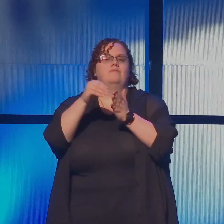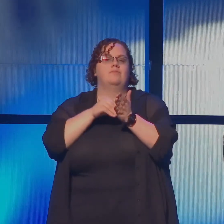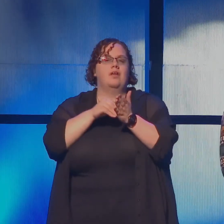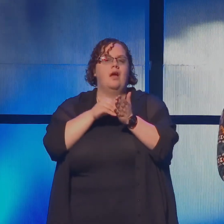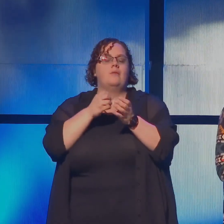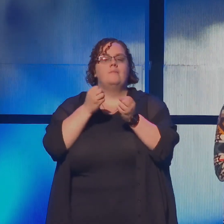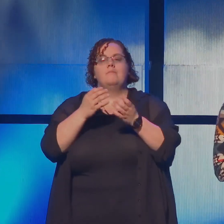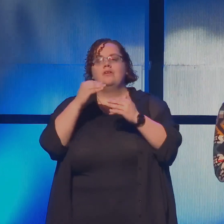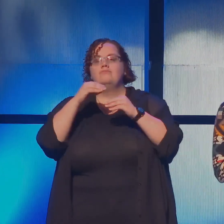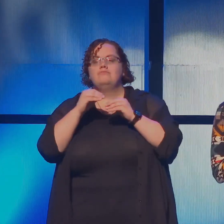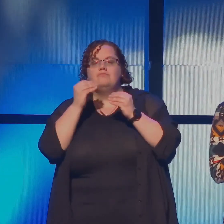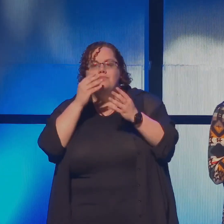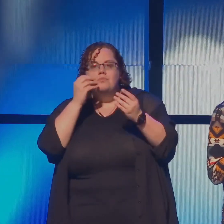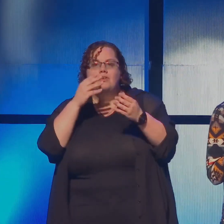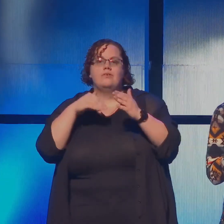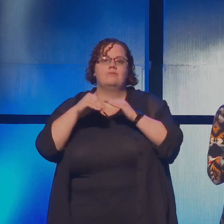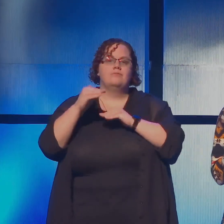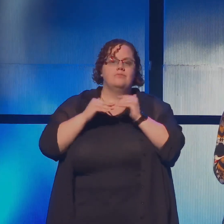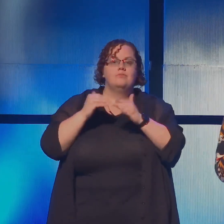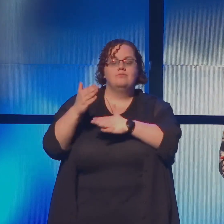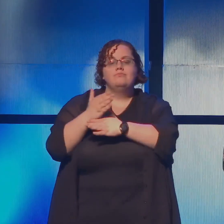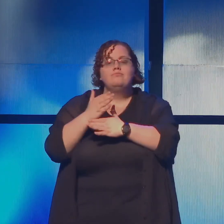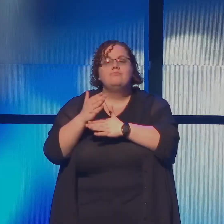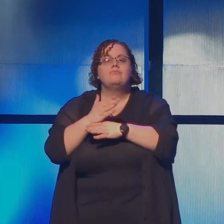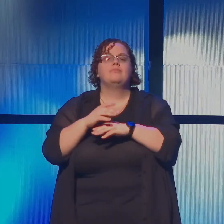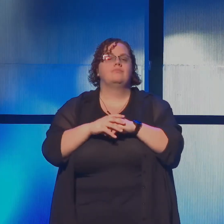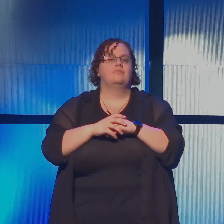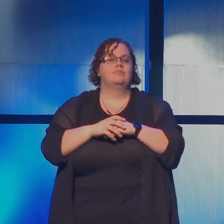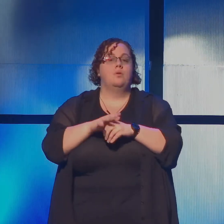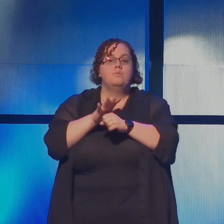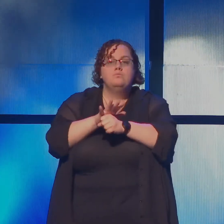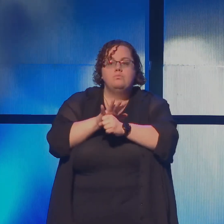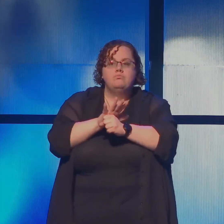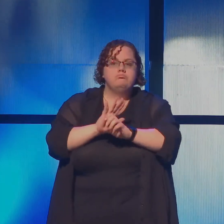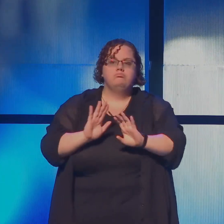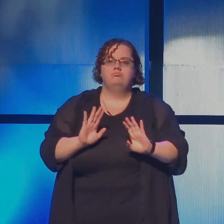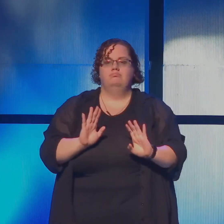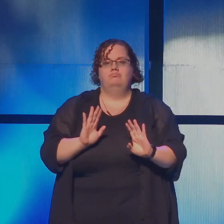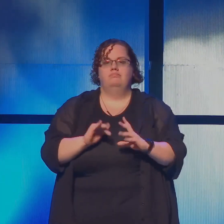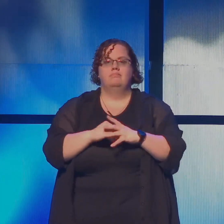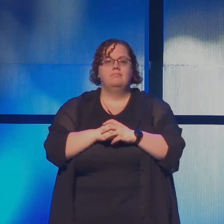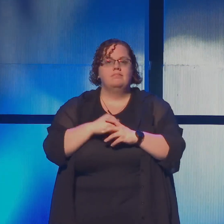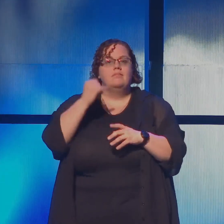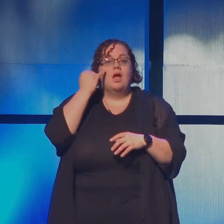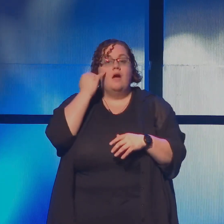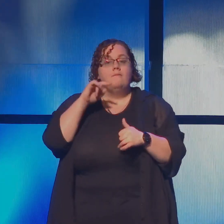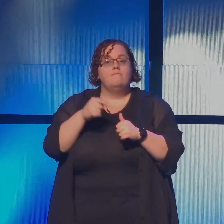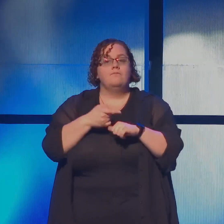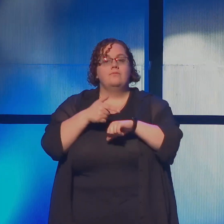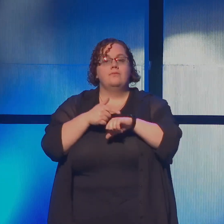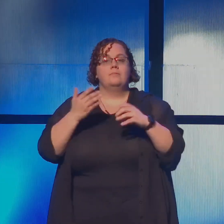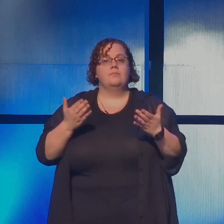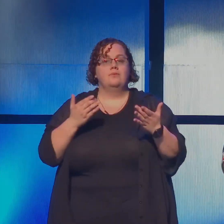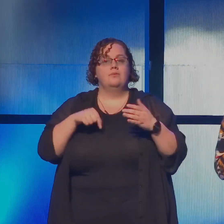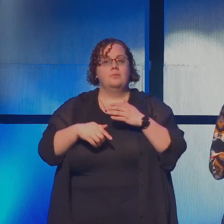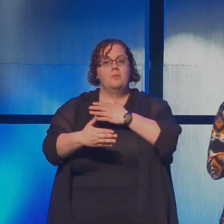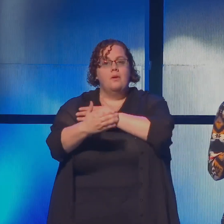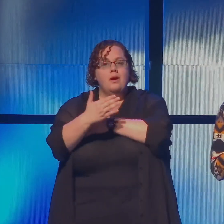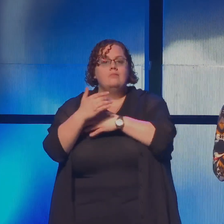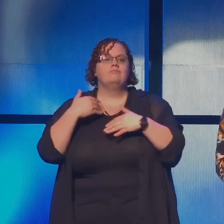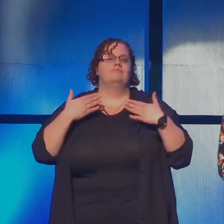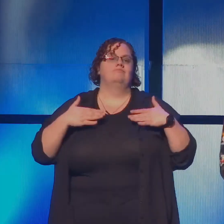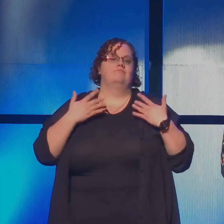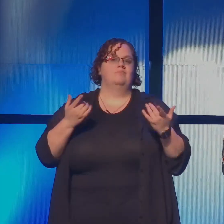much information as you feel comfortable sharing. There's no pressure. And if it is your first time here with us this morning, we're glad you're